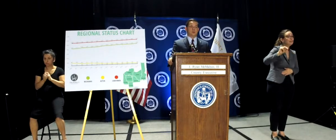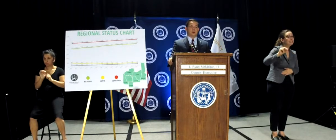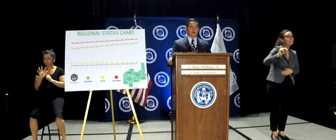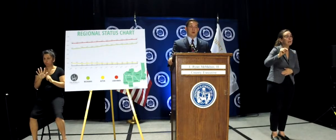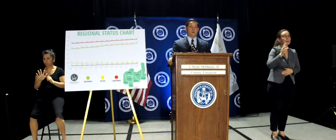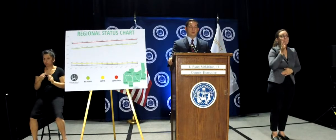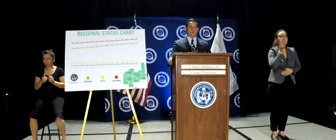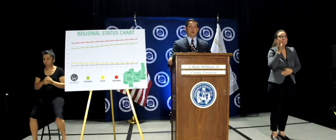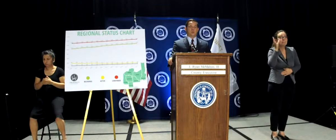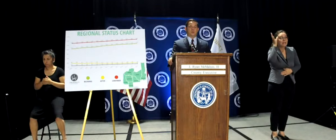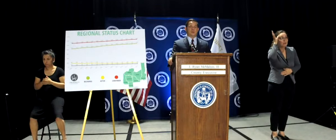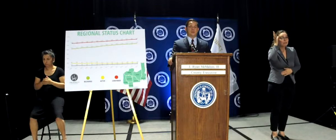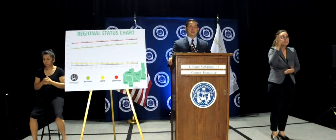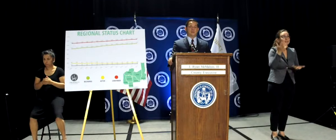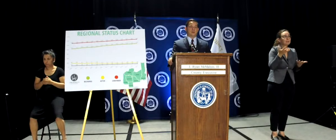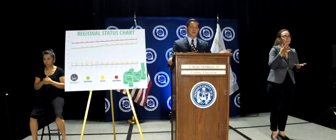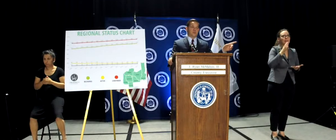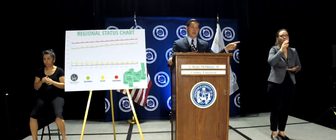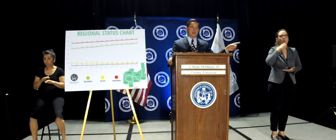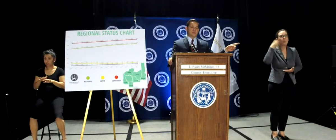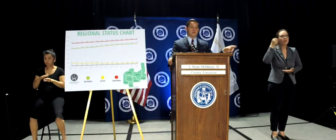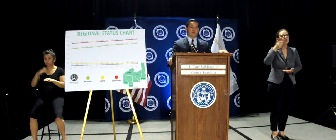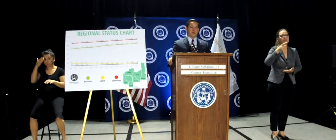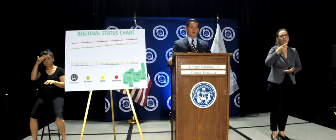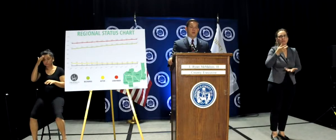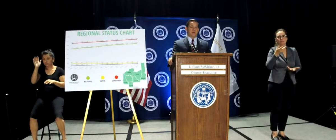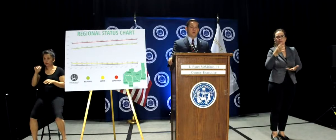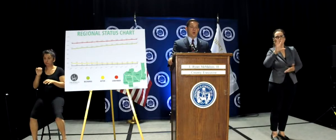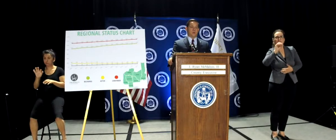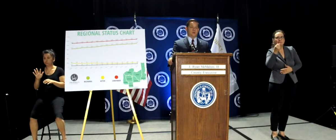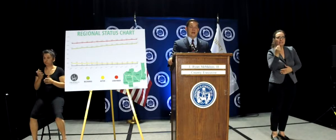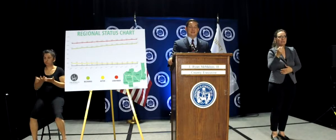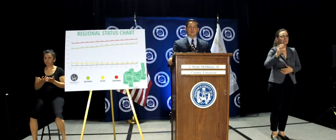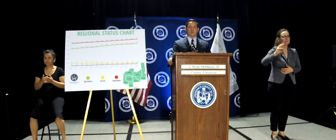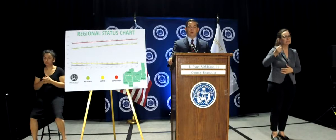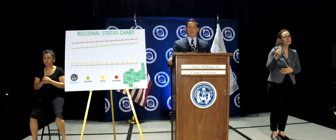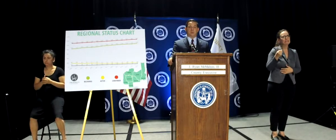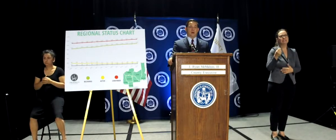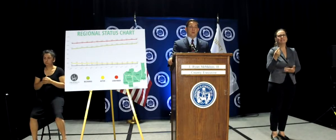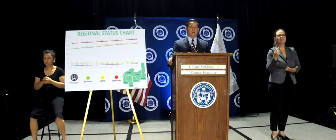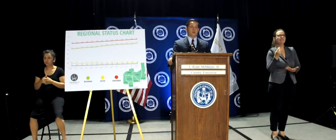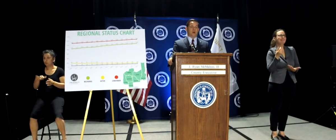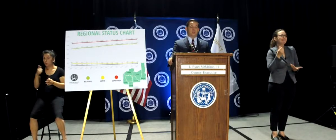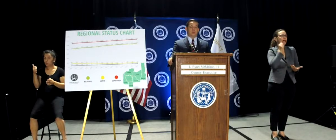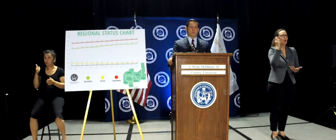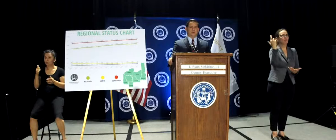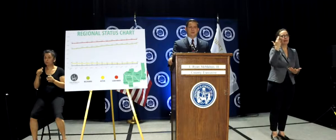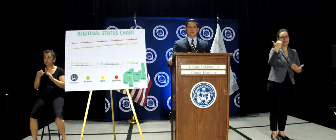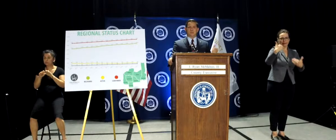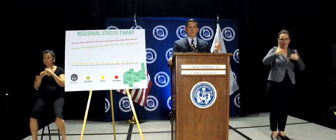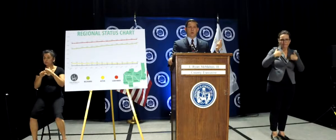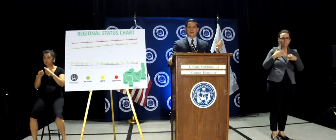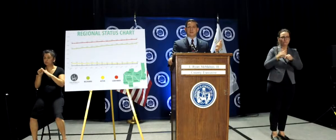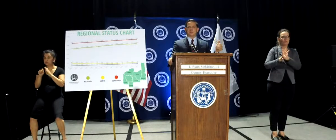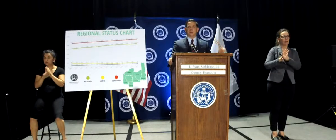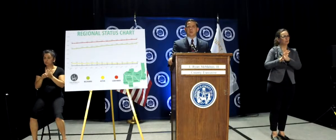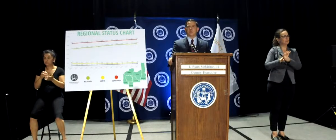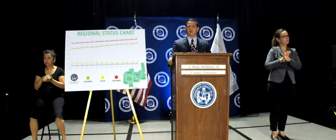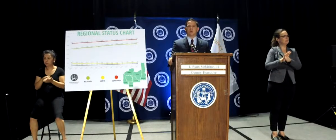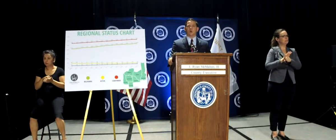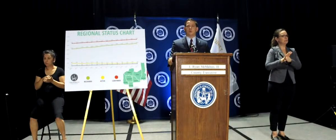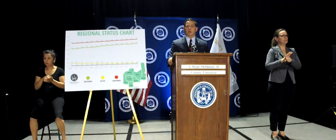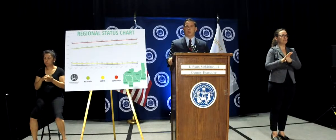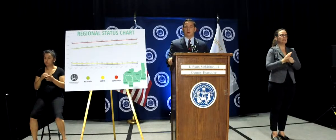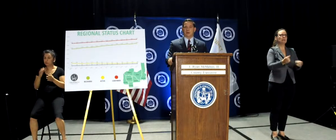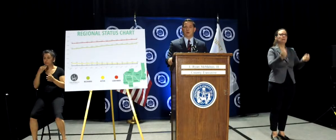Nobody's 100% safe. In other states, there's lots of reports about young people. There was a report in Texas about a kid who